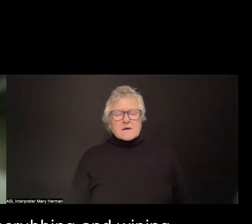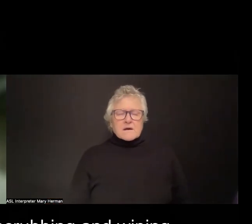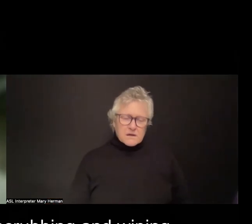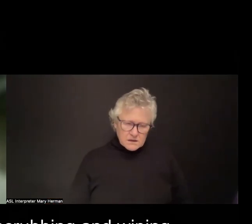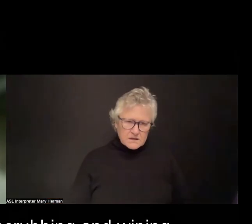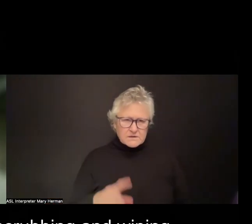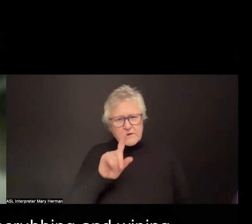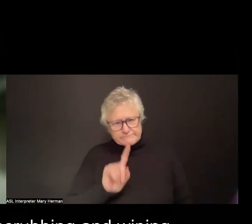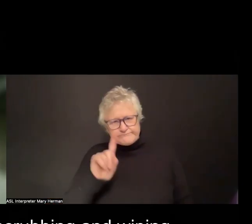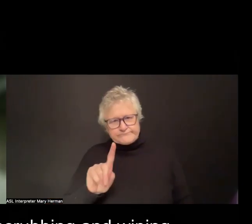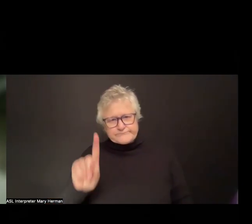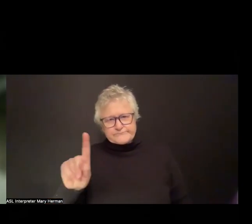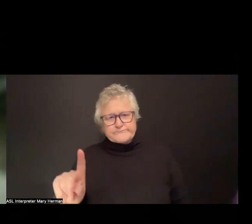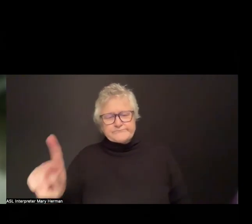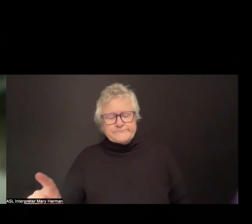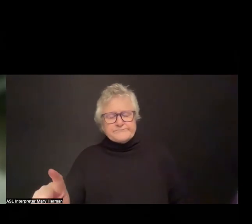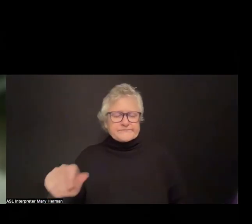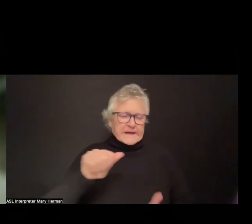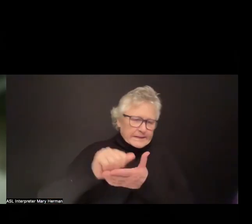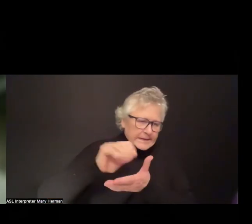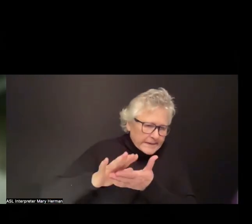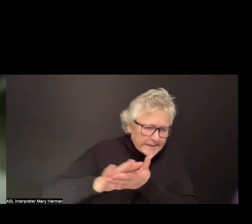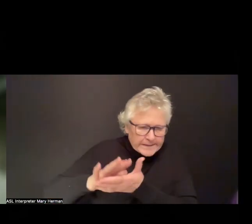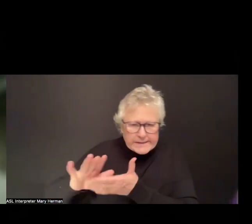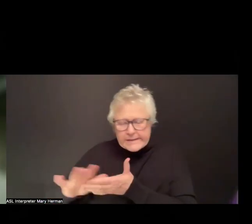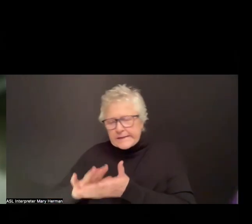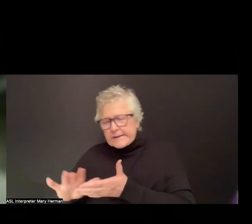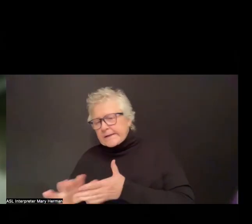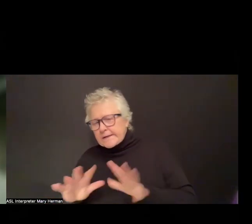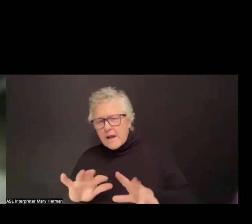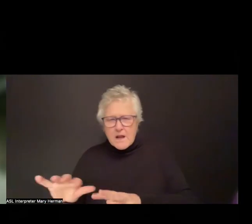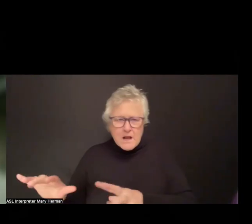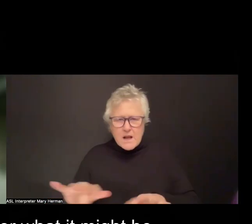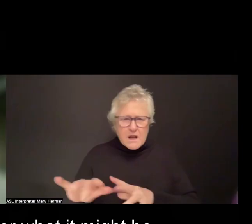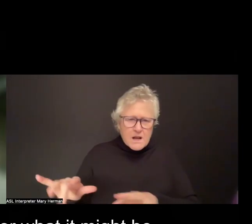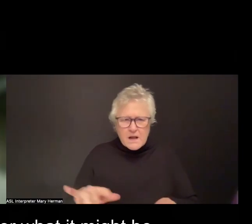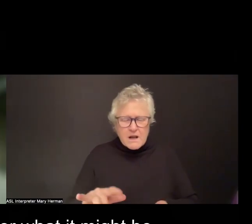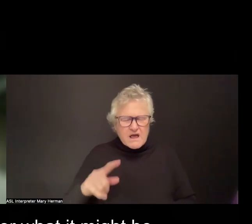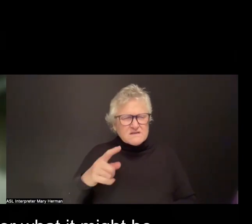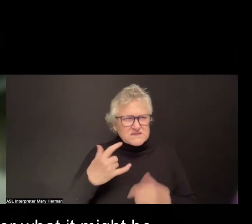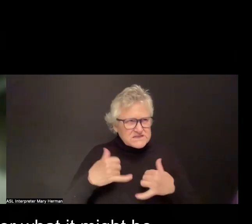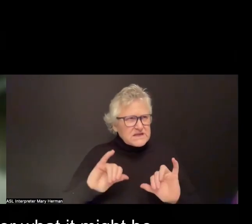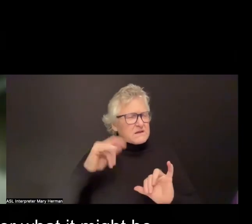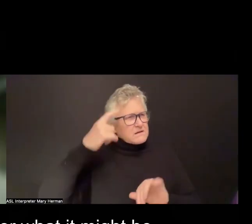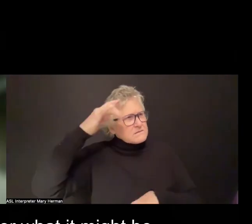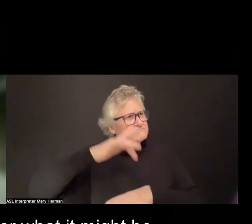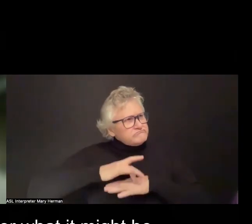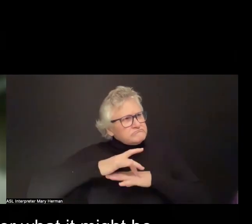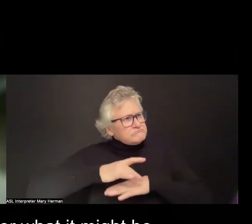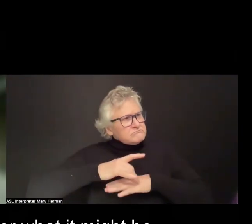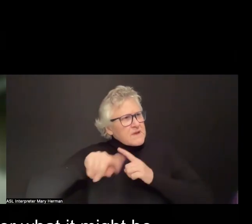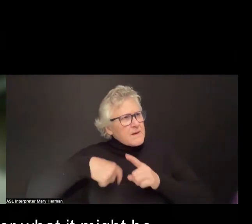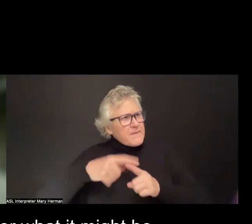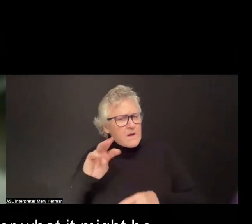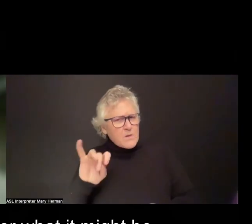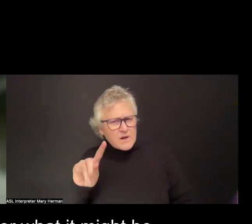pouring, my thoughts lingered on this William Fly and his broadaxe. I started to wonder what it might be like to look upon